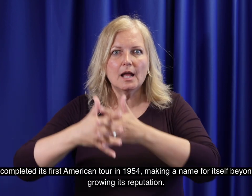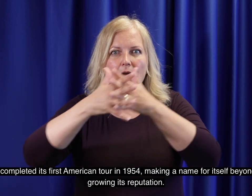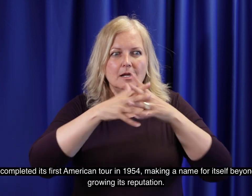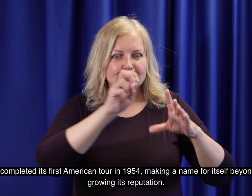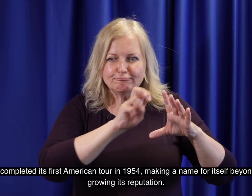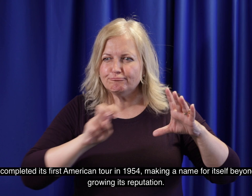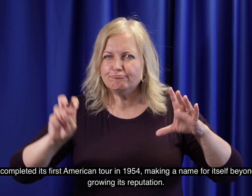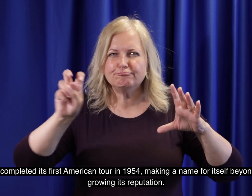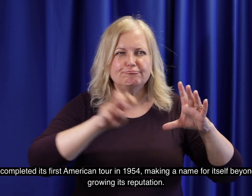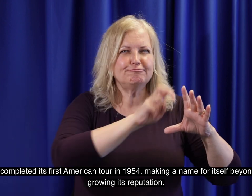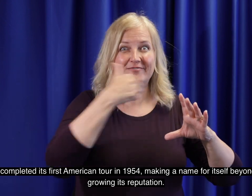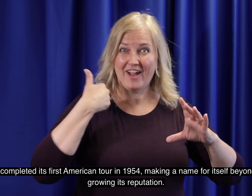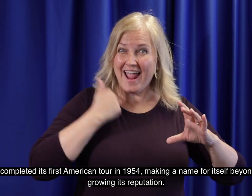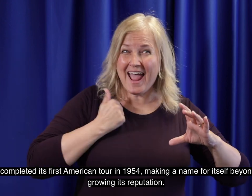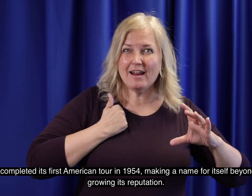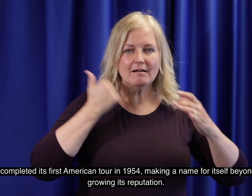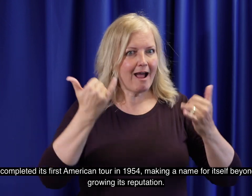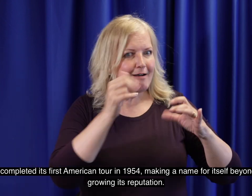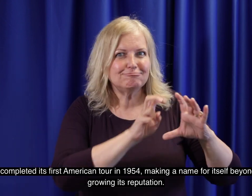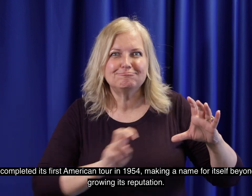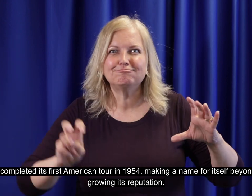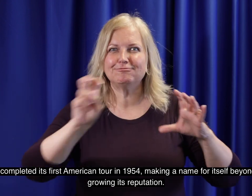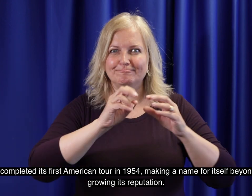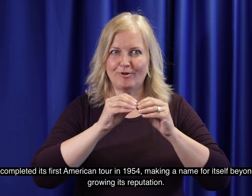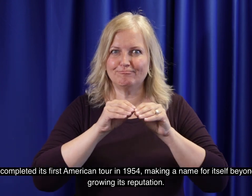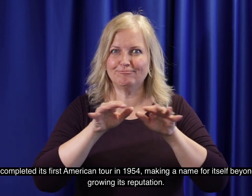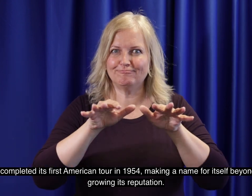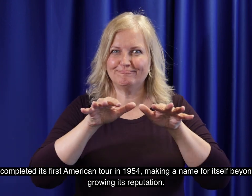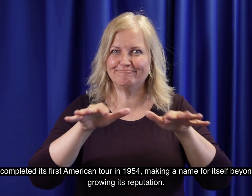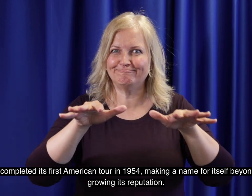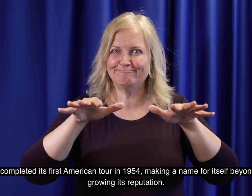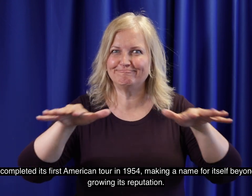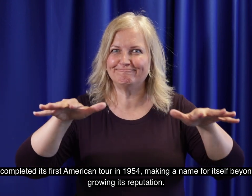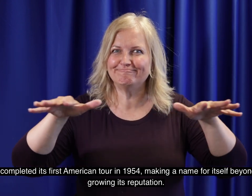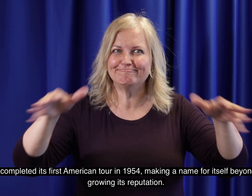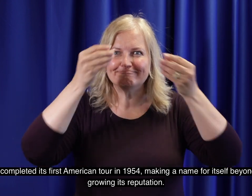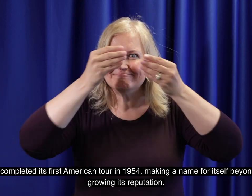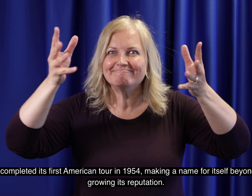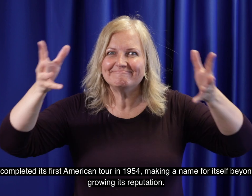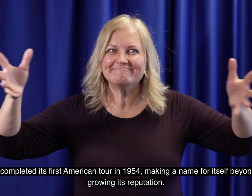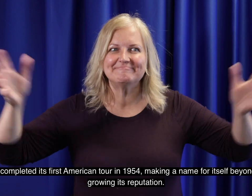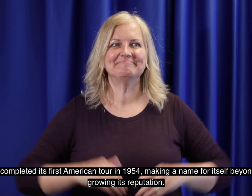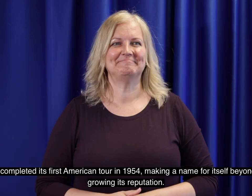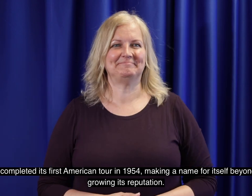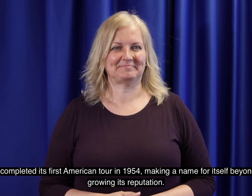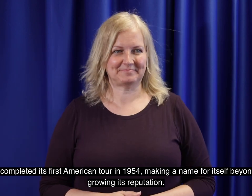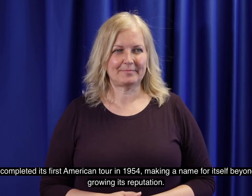The RWB completed its first American tour in 1954, making a name for itself beyond Canada, growing